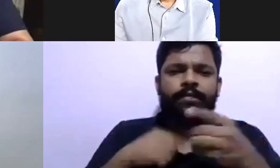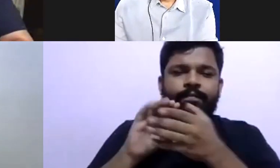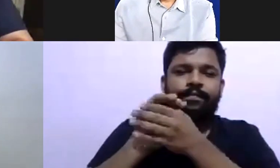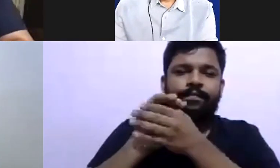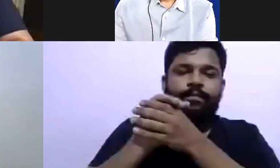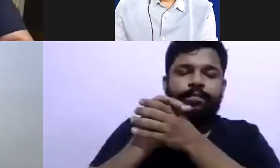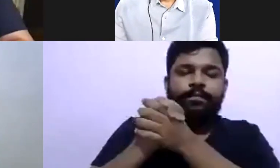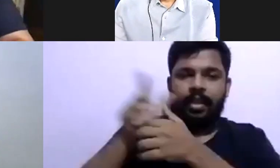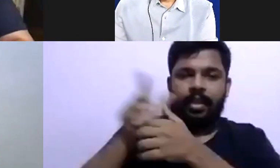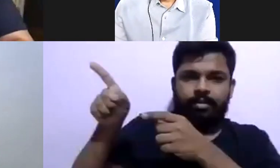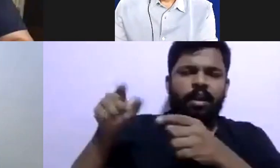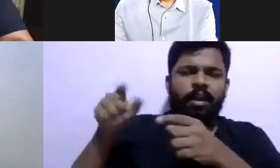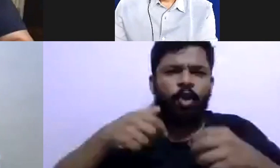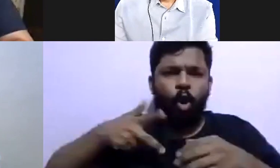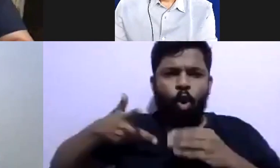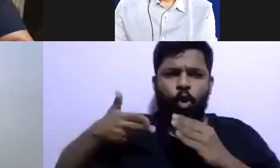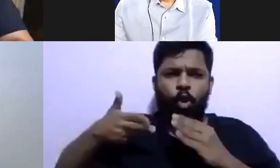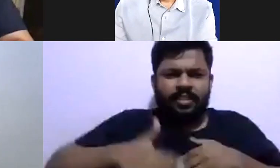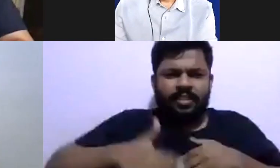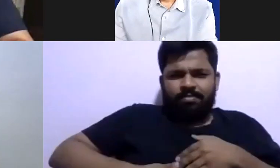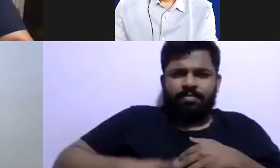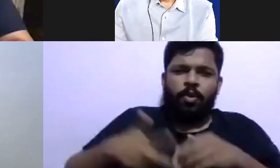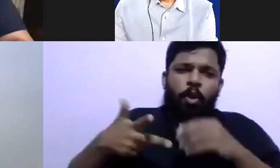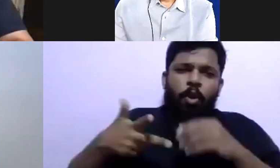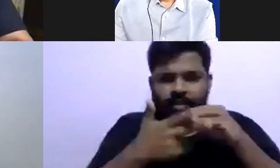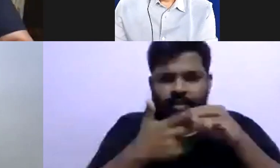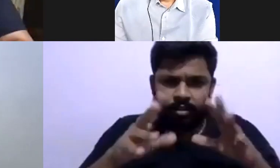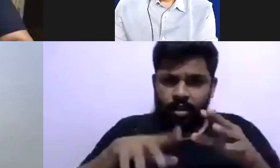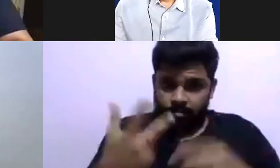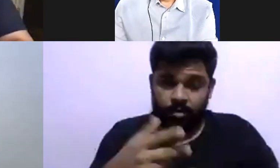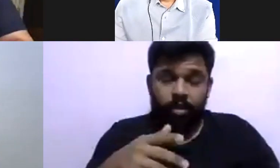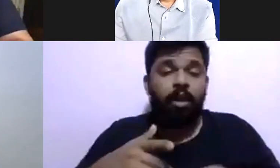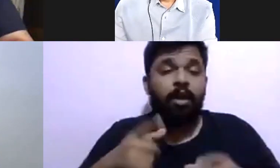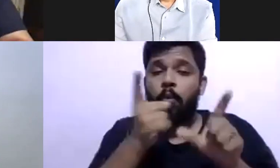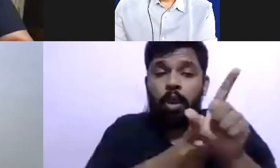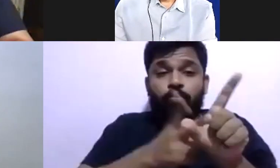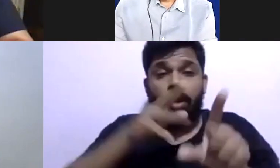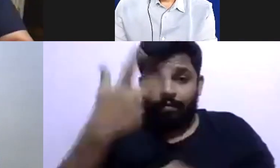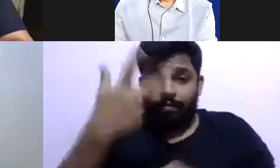I have three questions here. So one of my friend, he got operated.